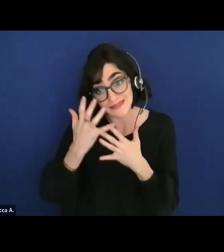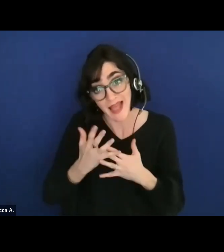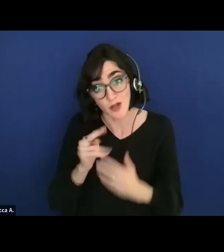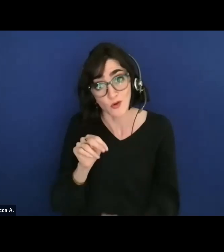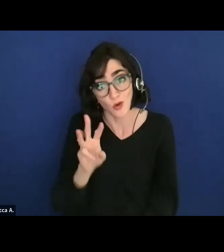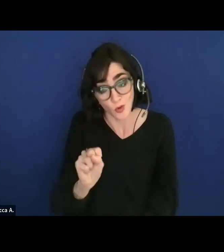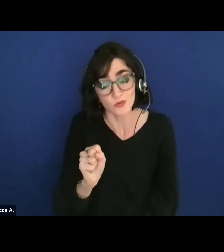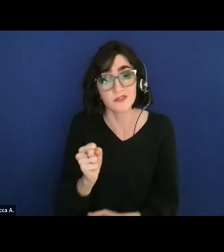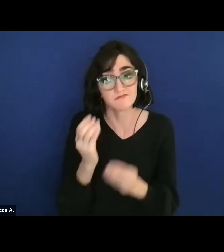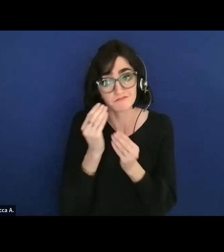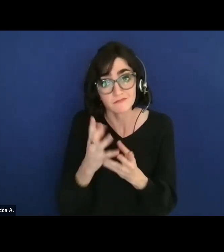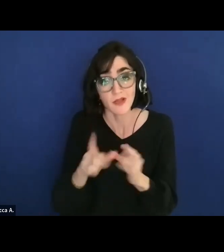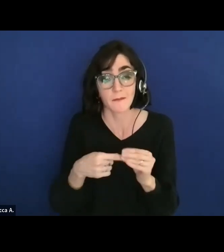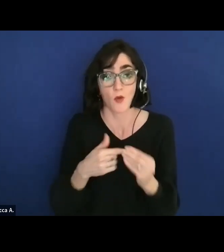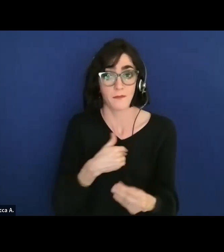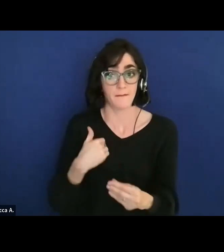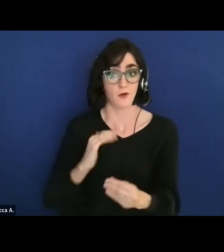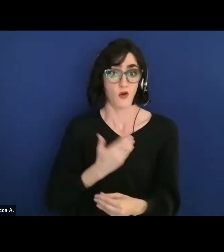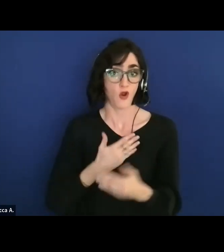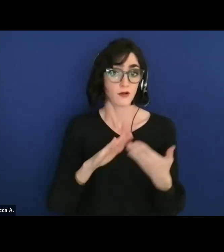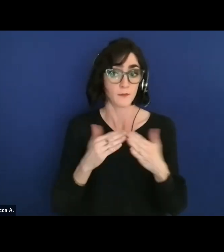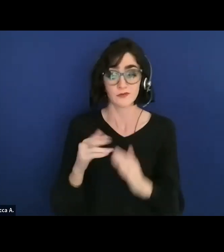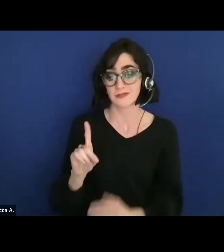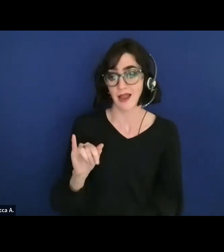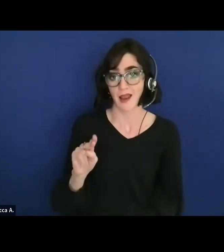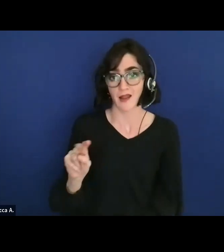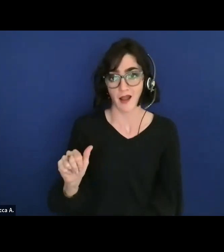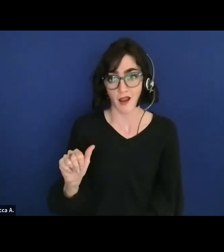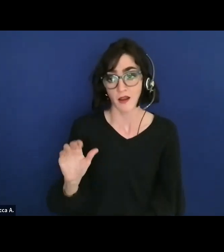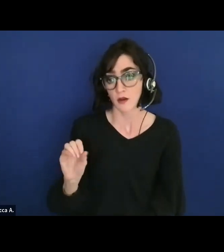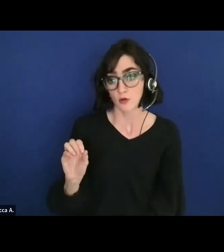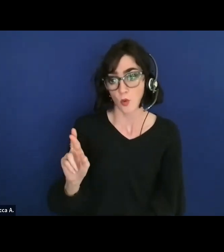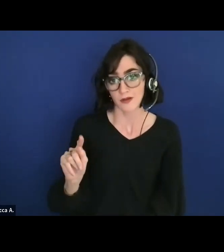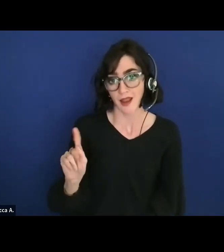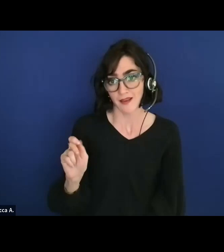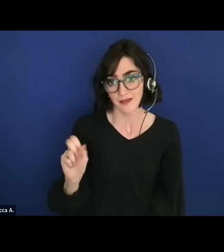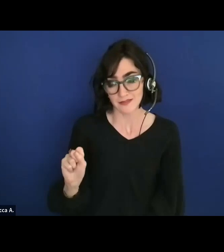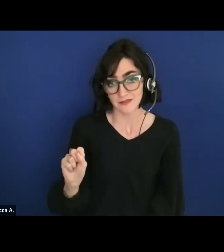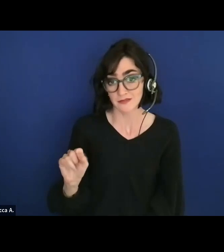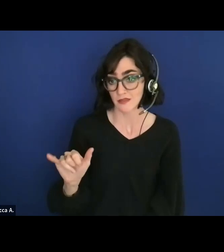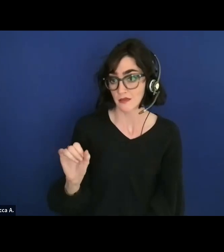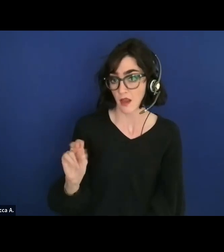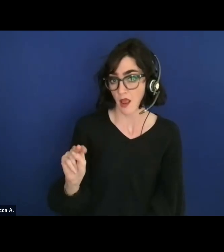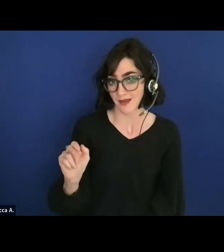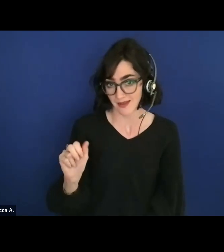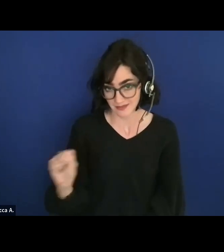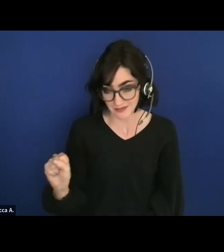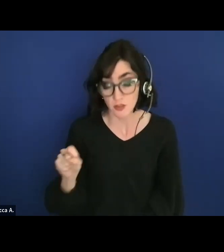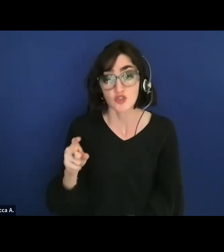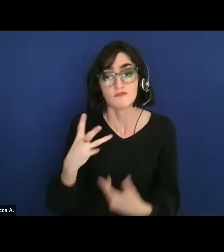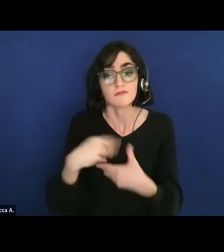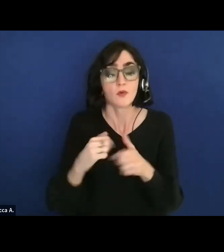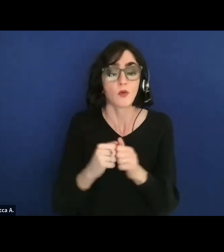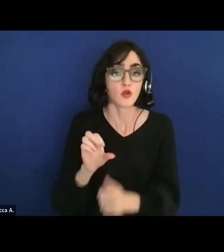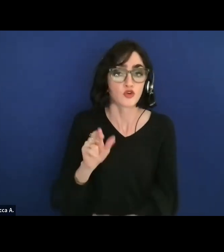passing of a member of our community, Diana Cortez Yanez. She was an engaged member of the CRIS Lived Experience